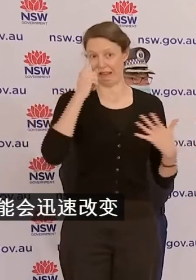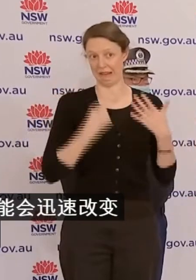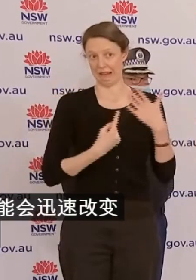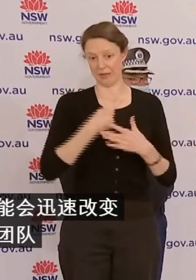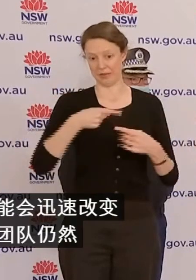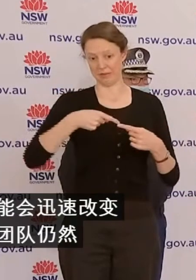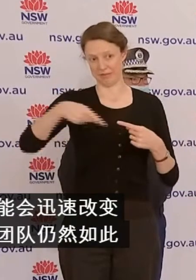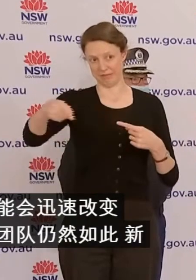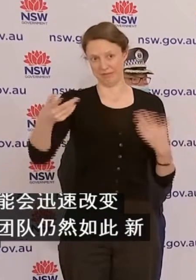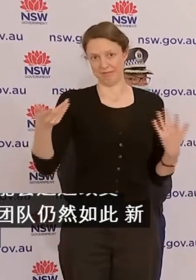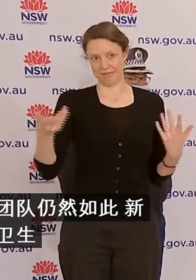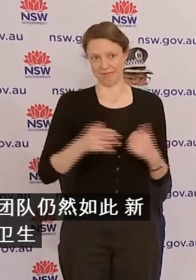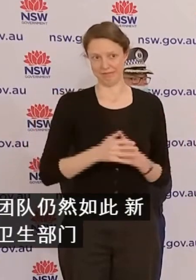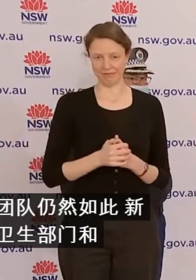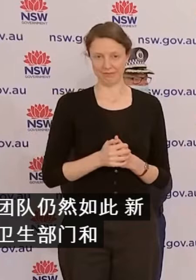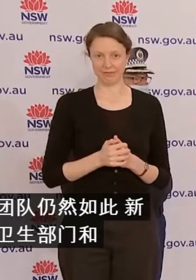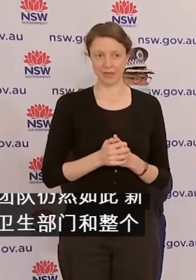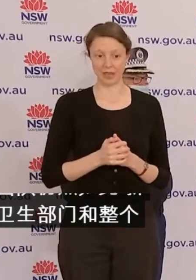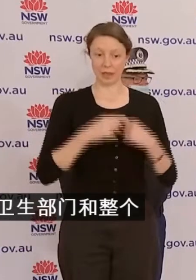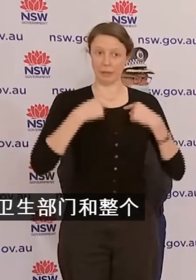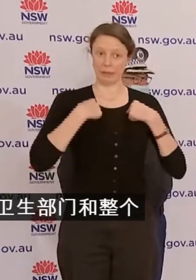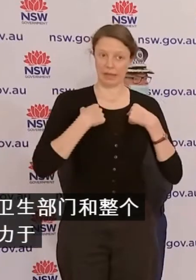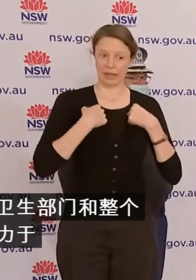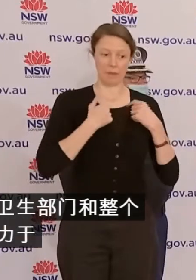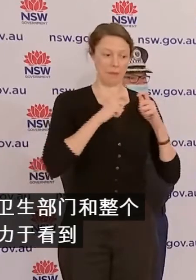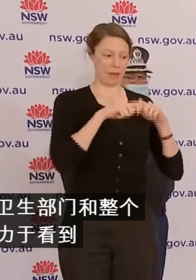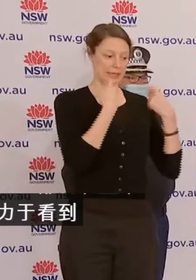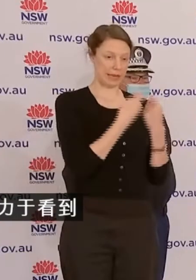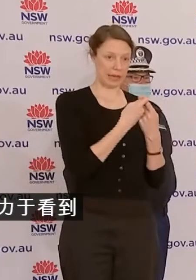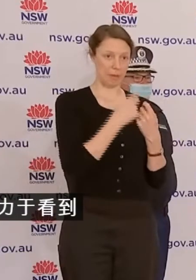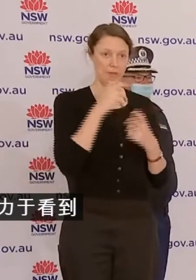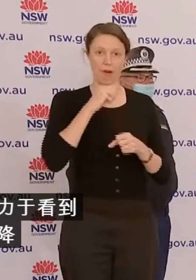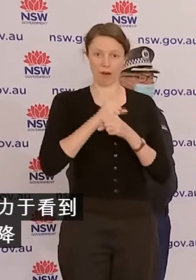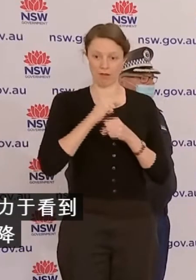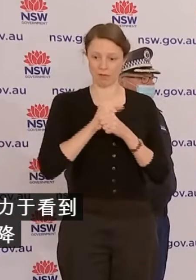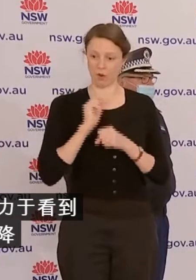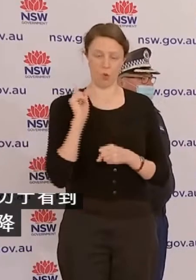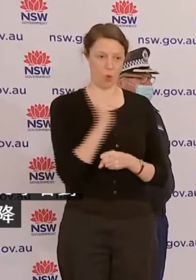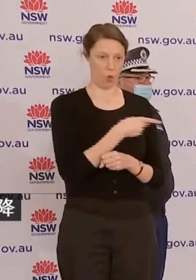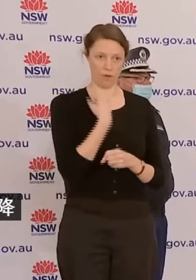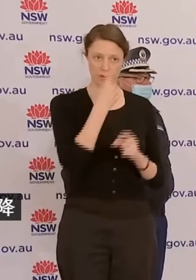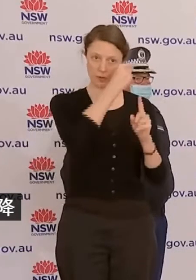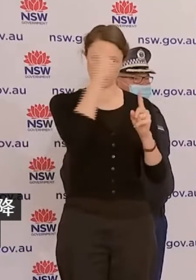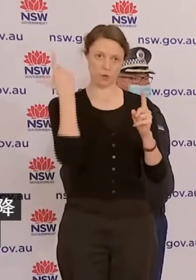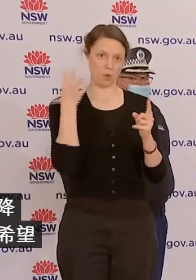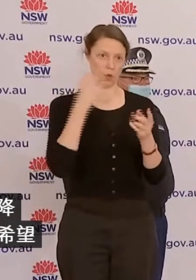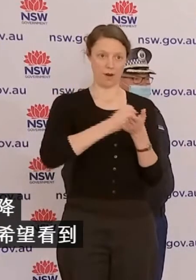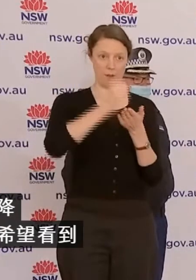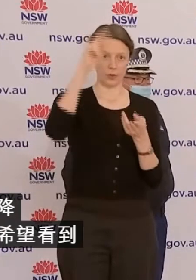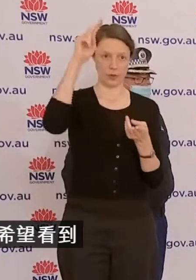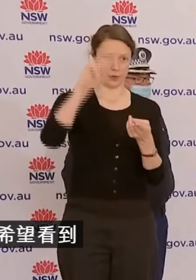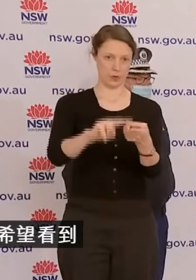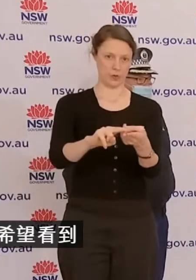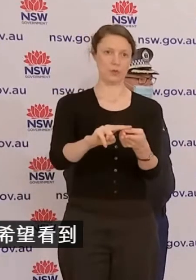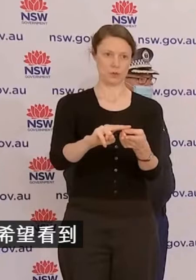still, and that of my team and New South Wales Health and whole of government, is still committed to see those numbers driving down. And we also don't want to see the